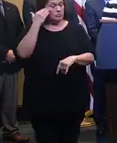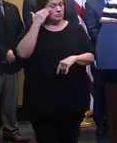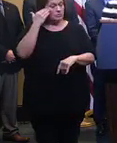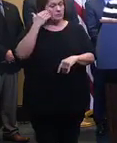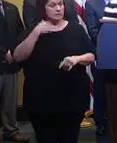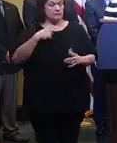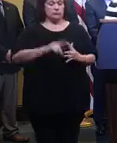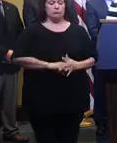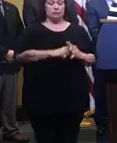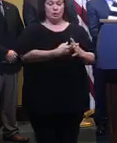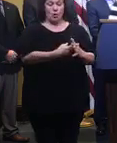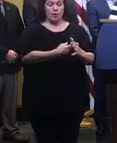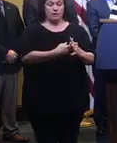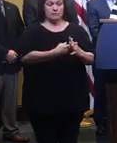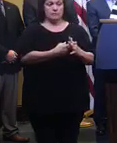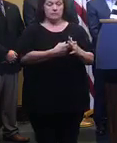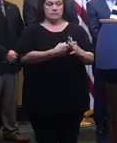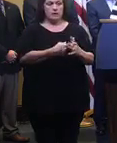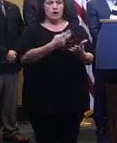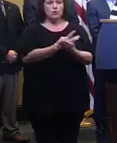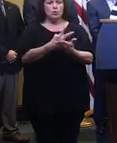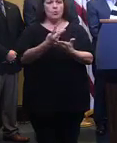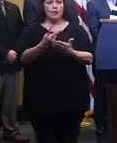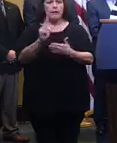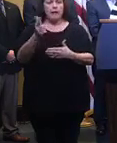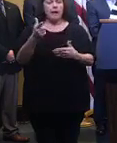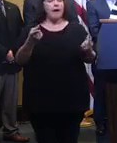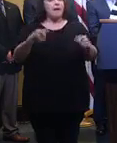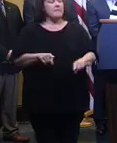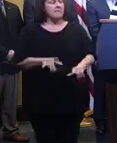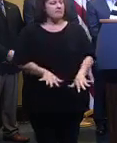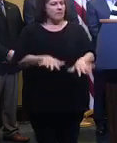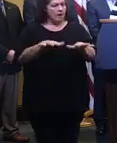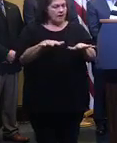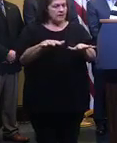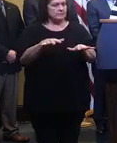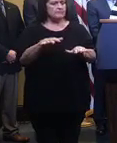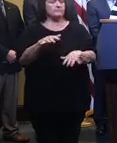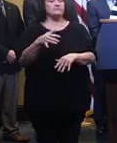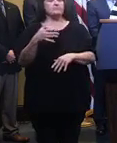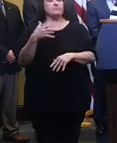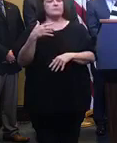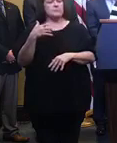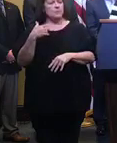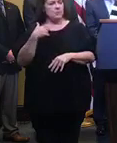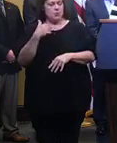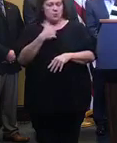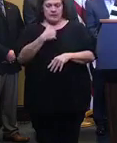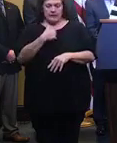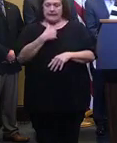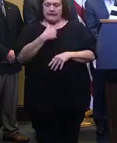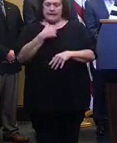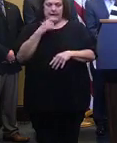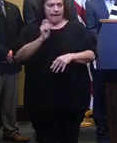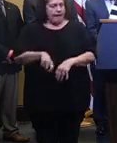in, we had a major flooding event. We made sure that we pushed in, leaned